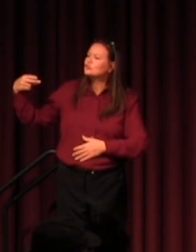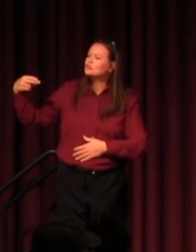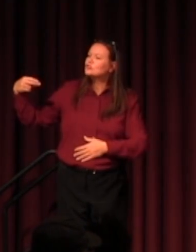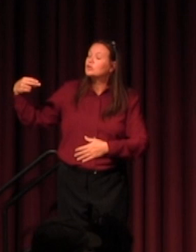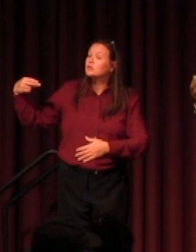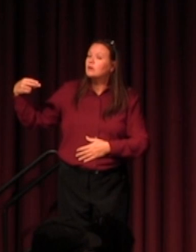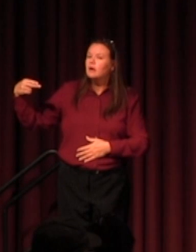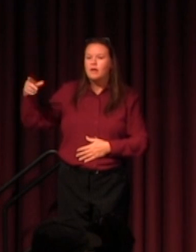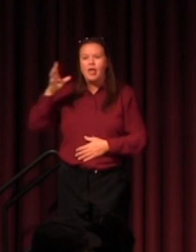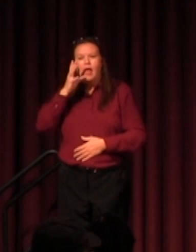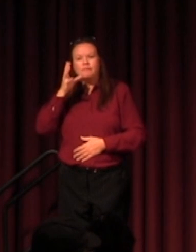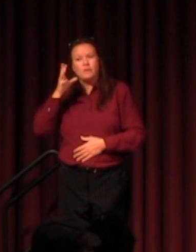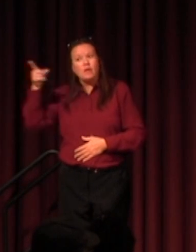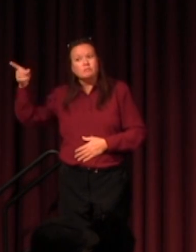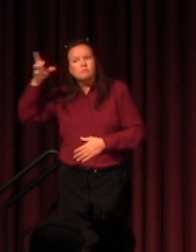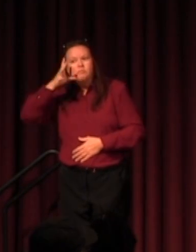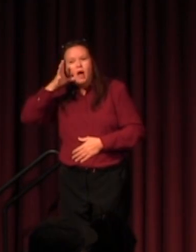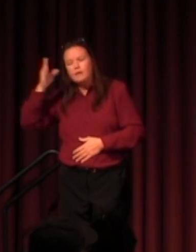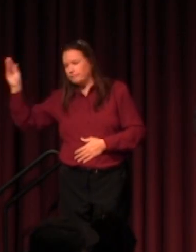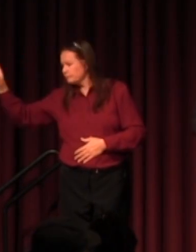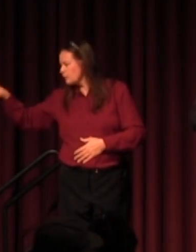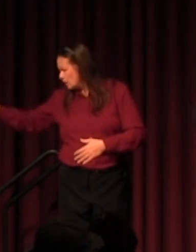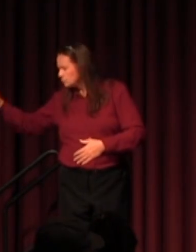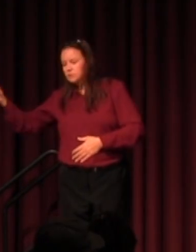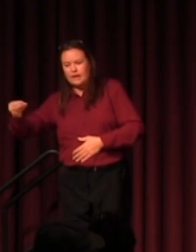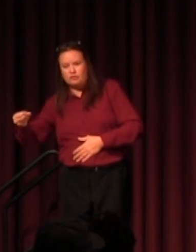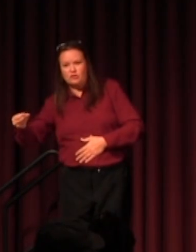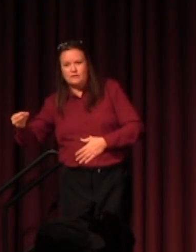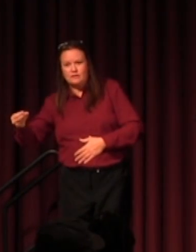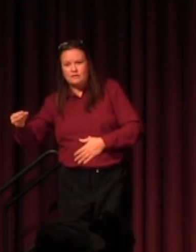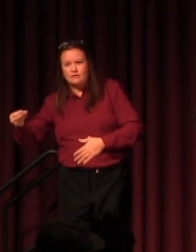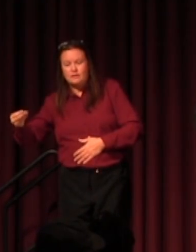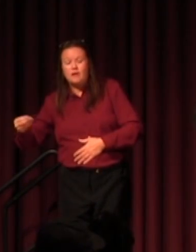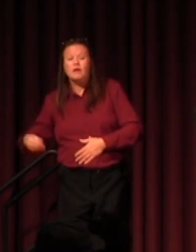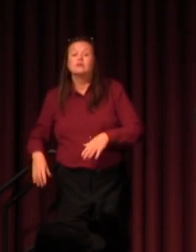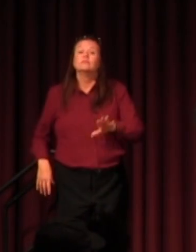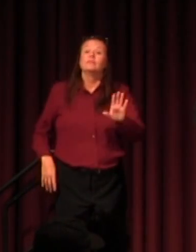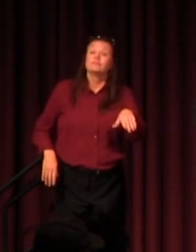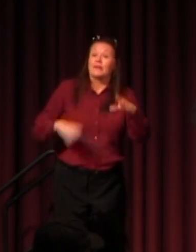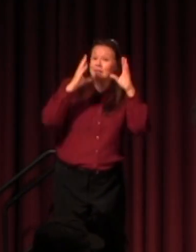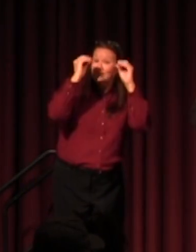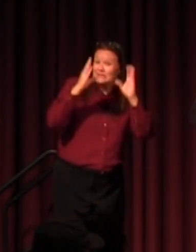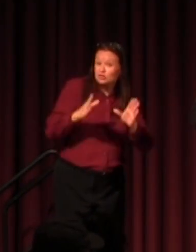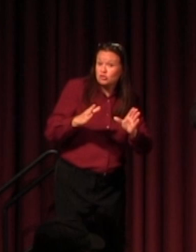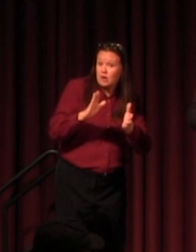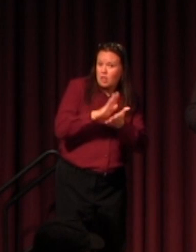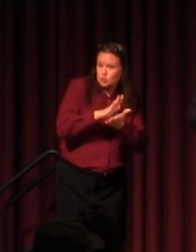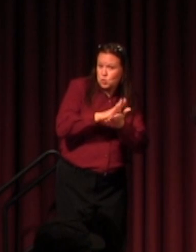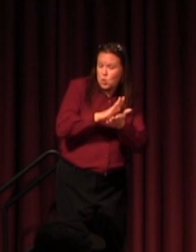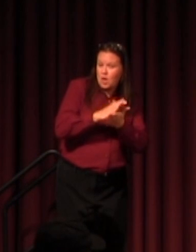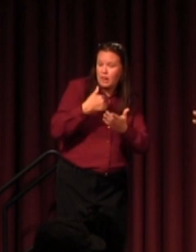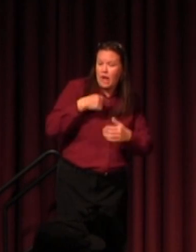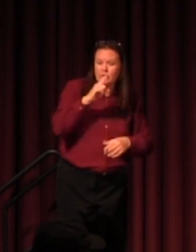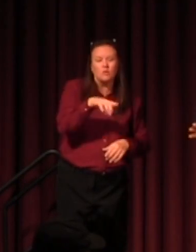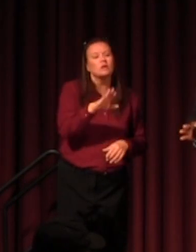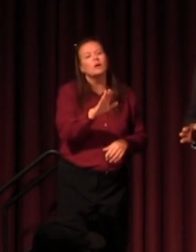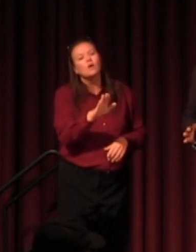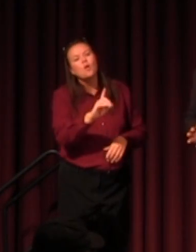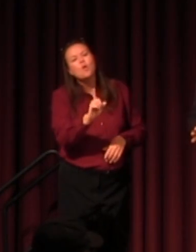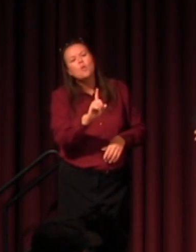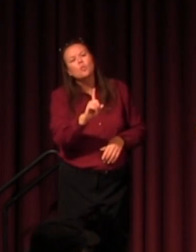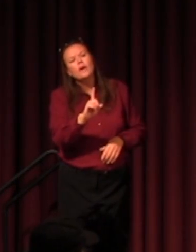asked my teacher, where are the right-hand scissors? She said, the scissors are right there. I said, okay, but where are the right-hand